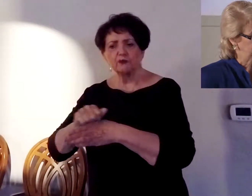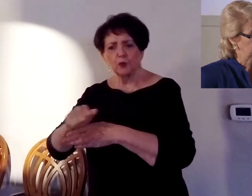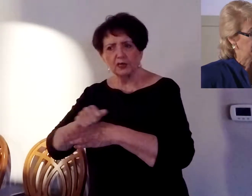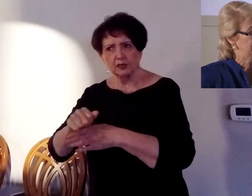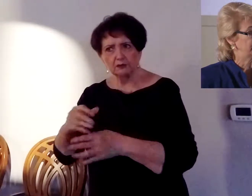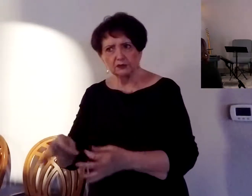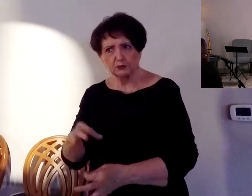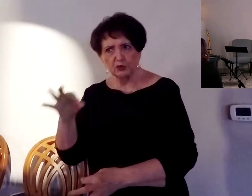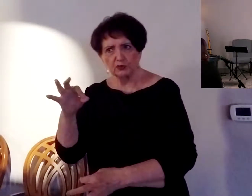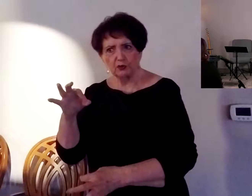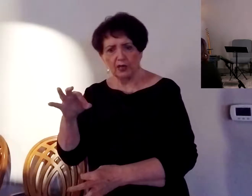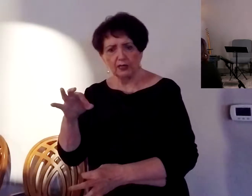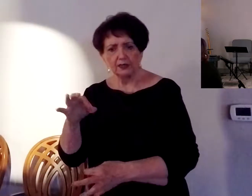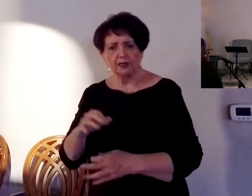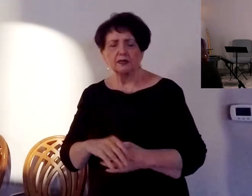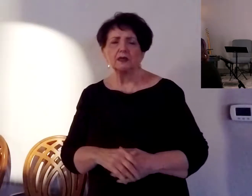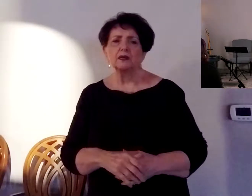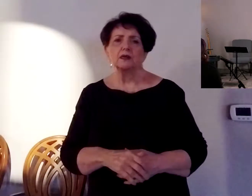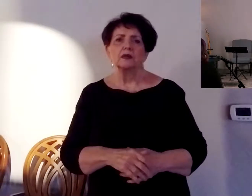spirituality that